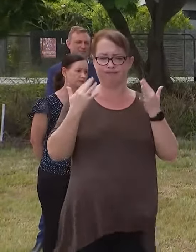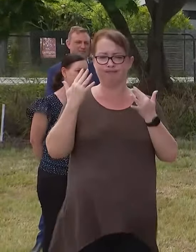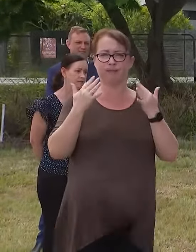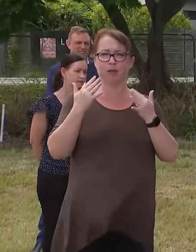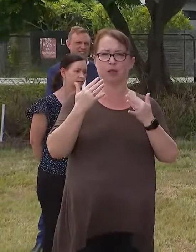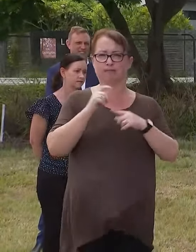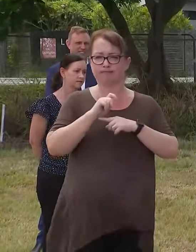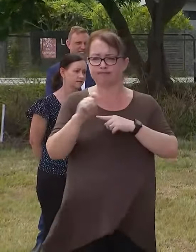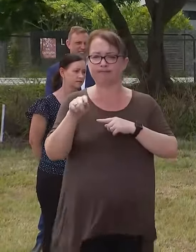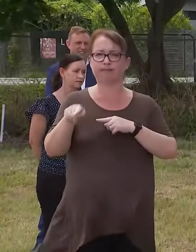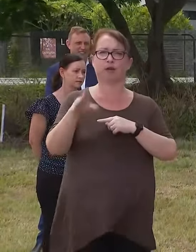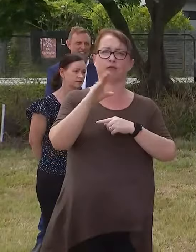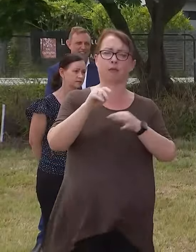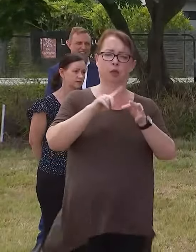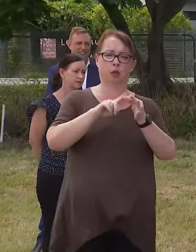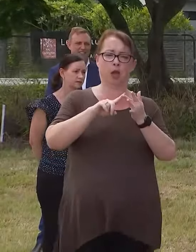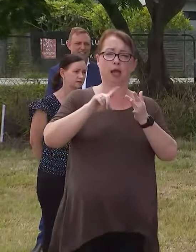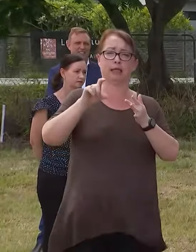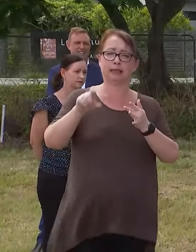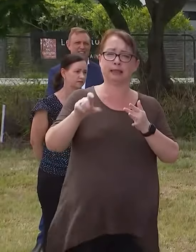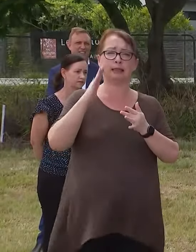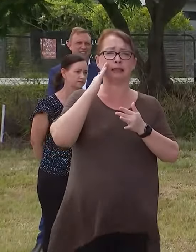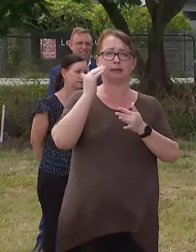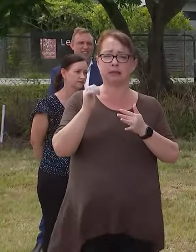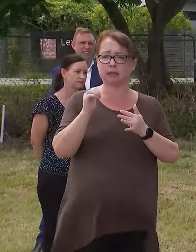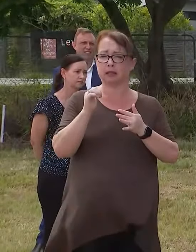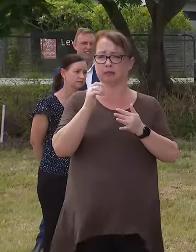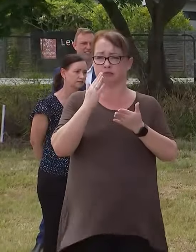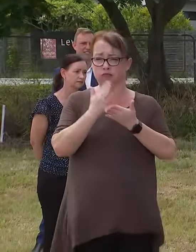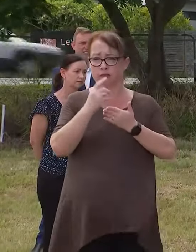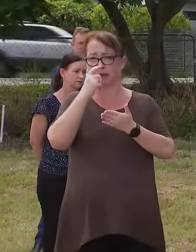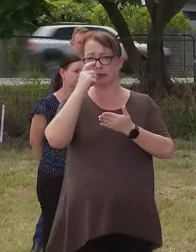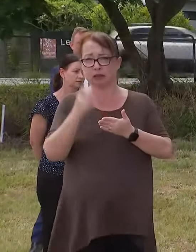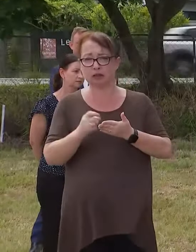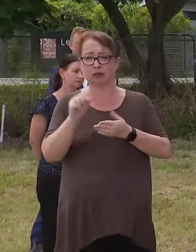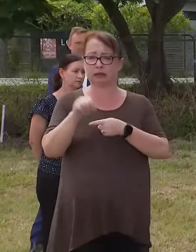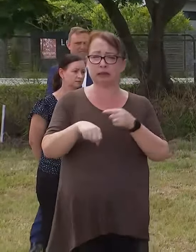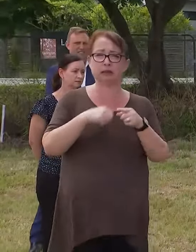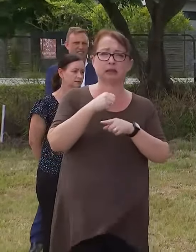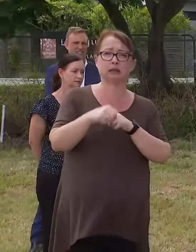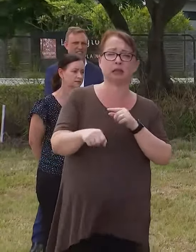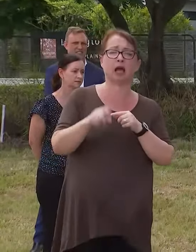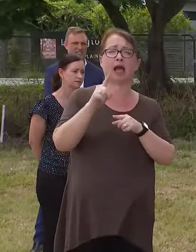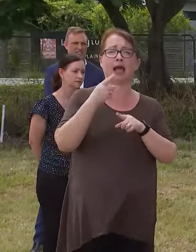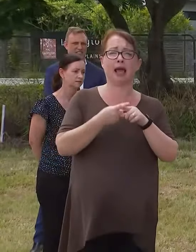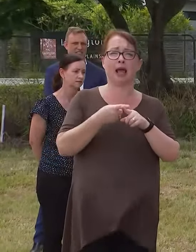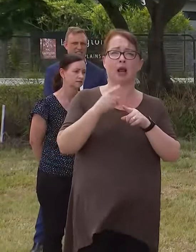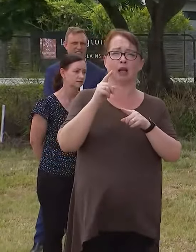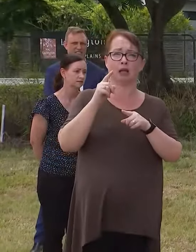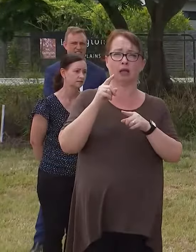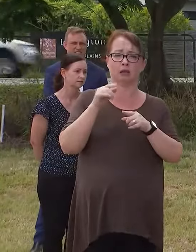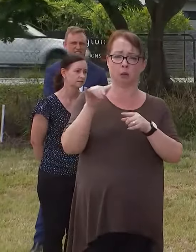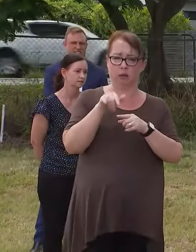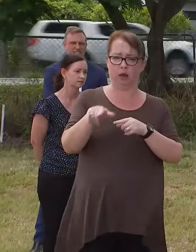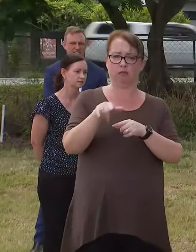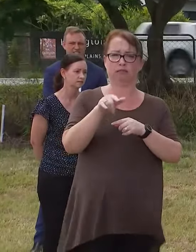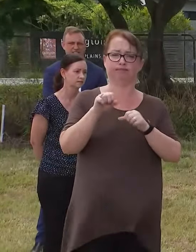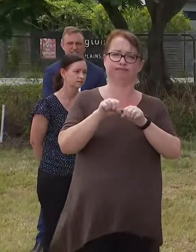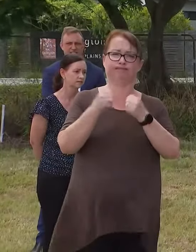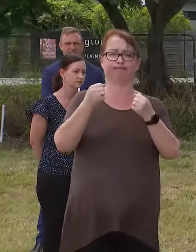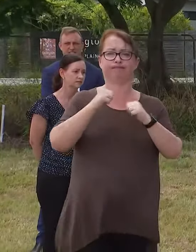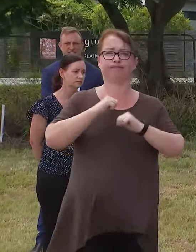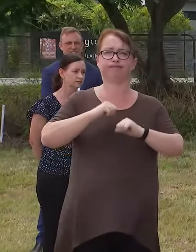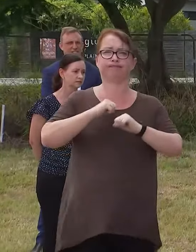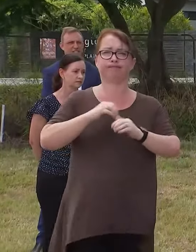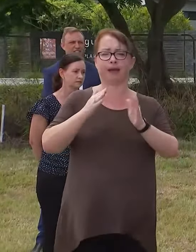of the QIC, regardless of the relative seriousness of these allegations and regardless of whether they constitute misconduct under the Integrity